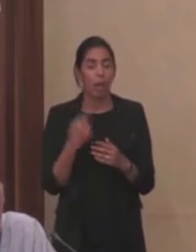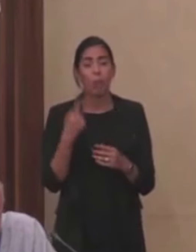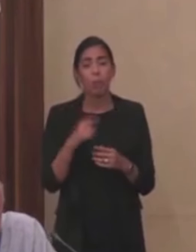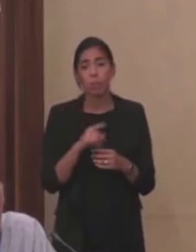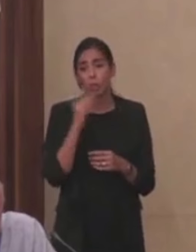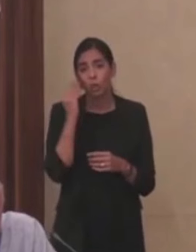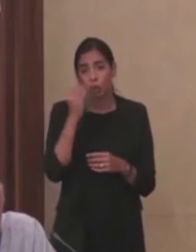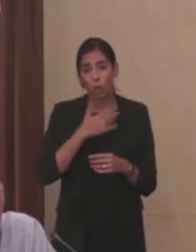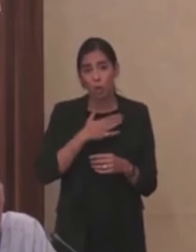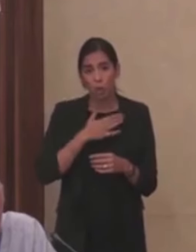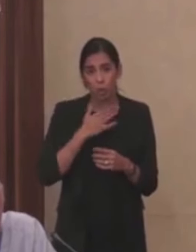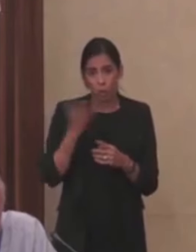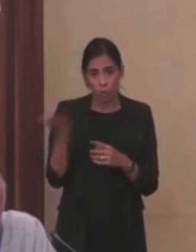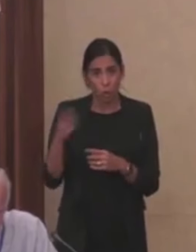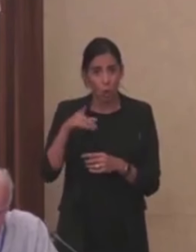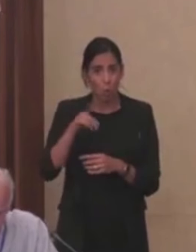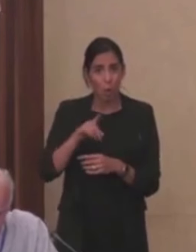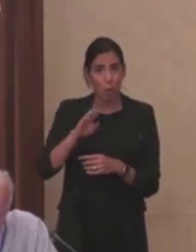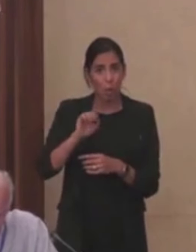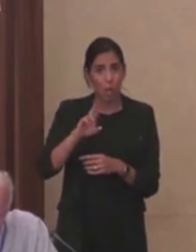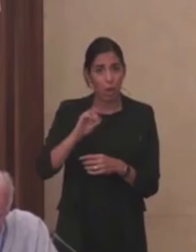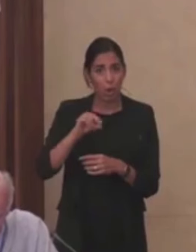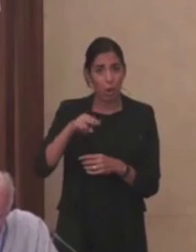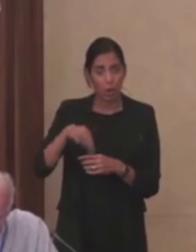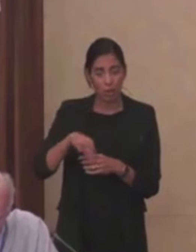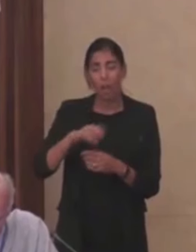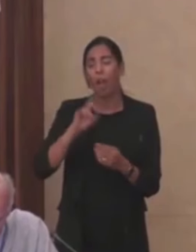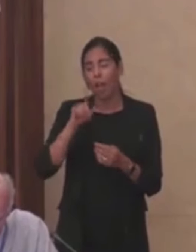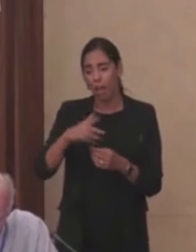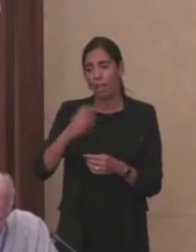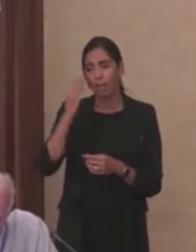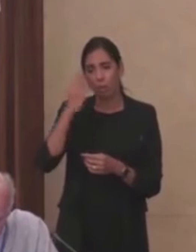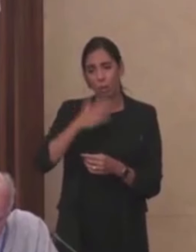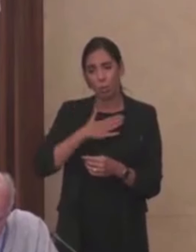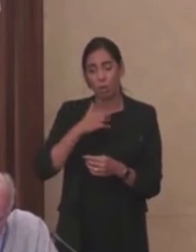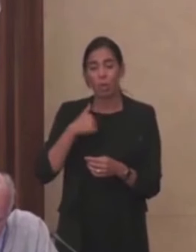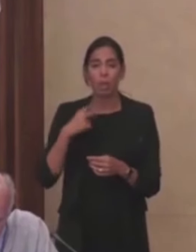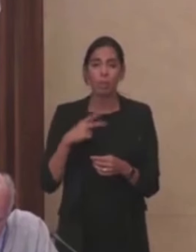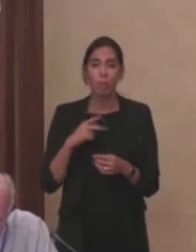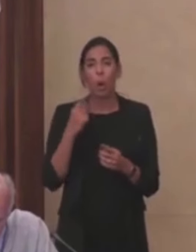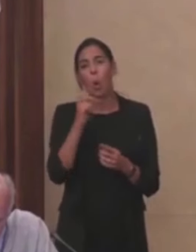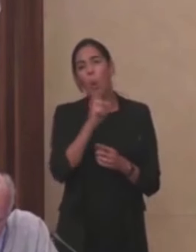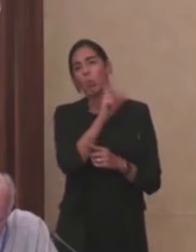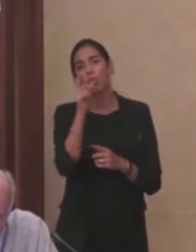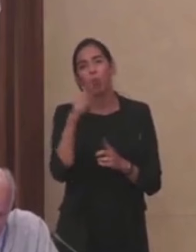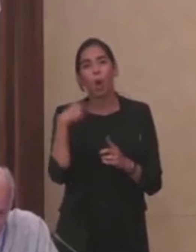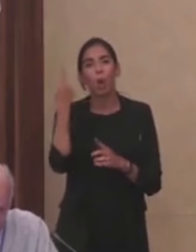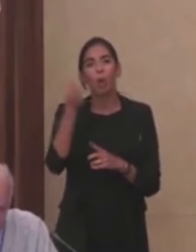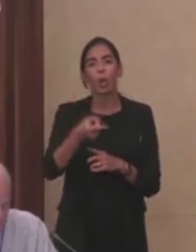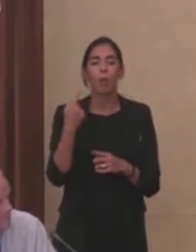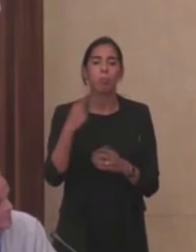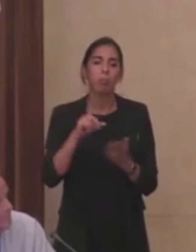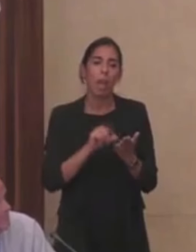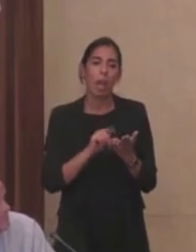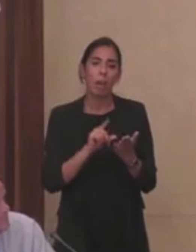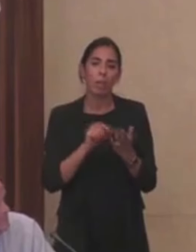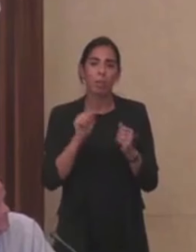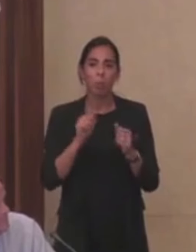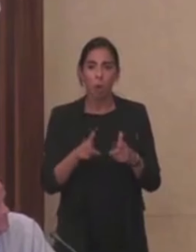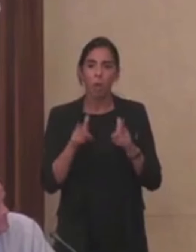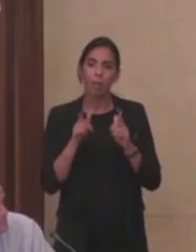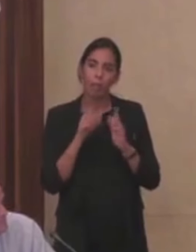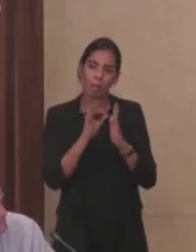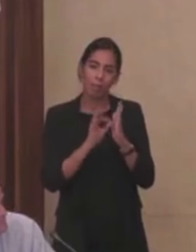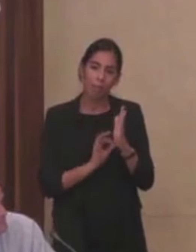Paolo Baron's dream, which is my dream as well. This mindset, these